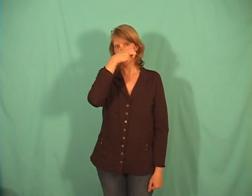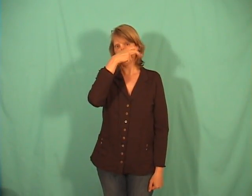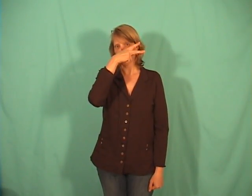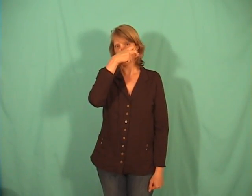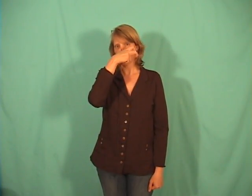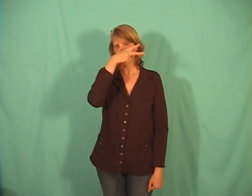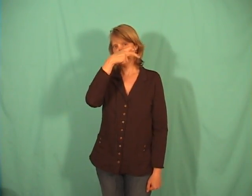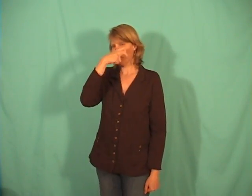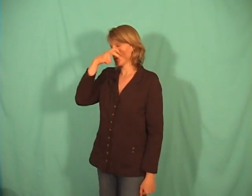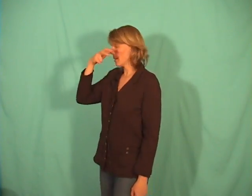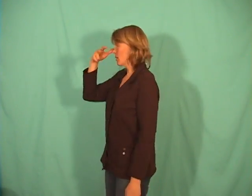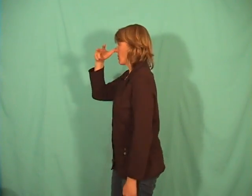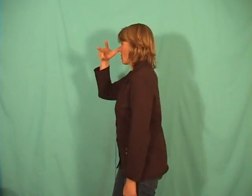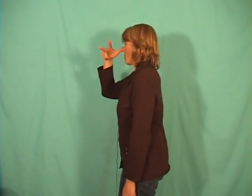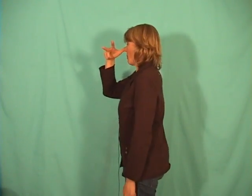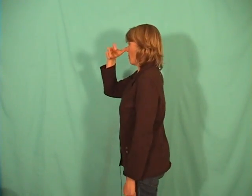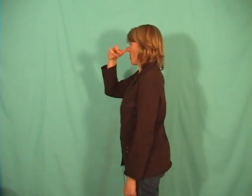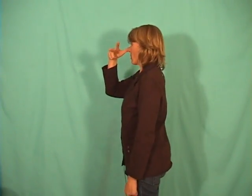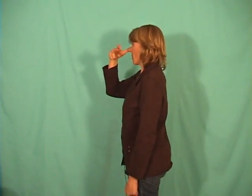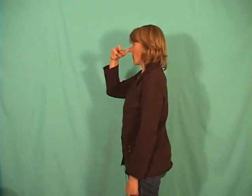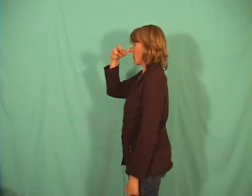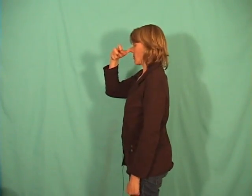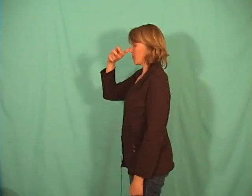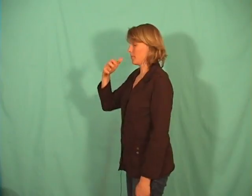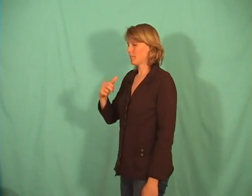bug. Bug.